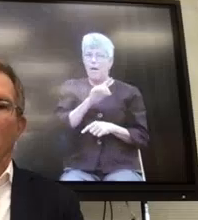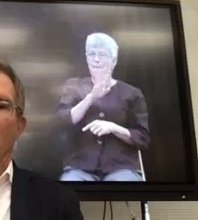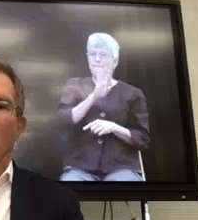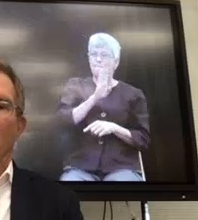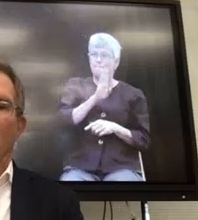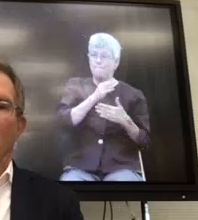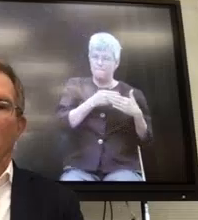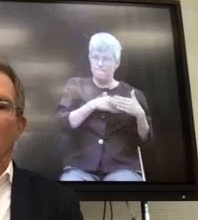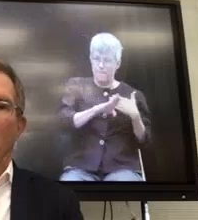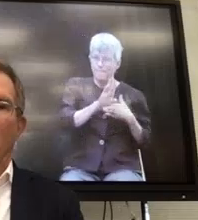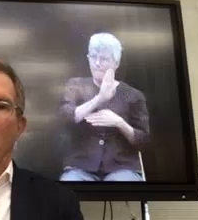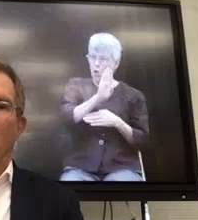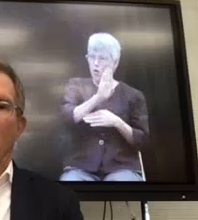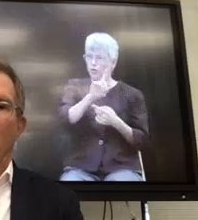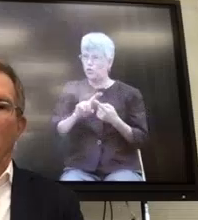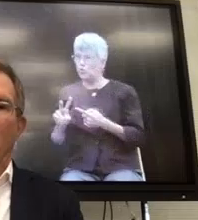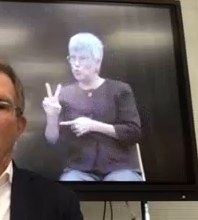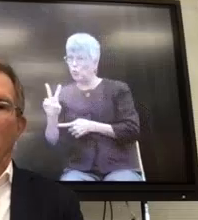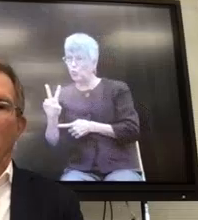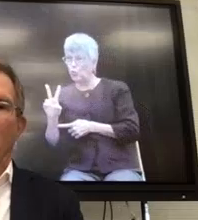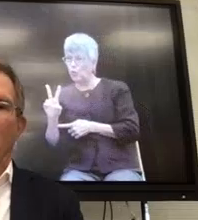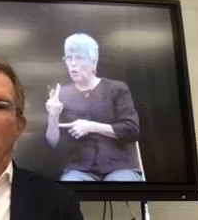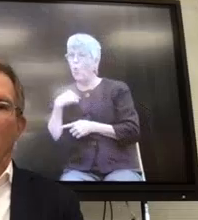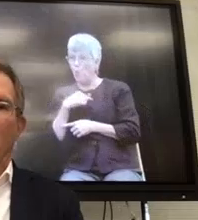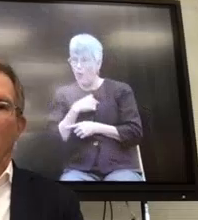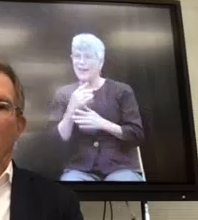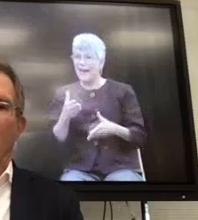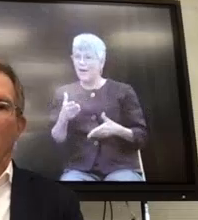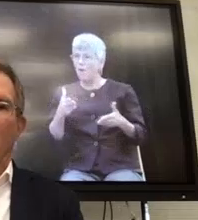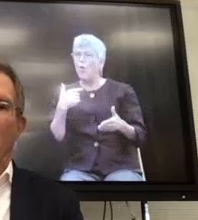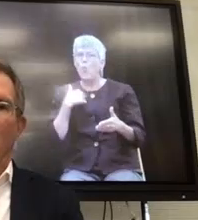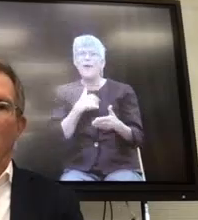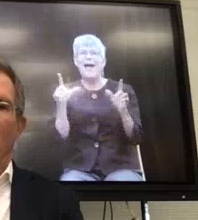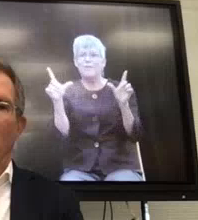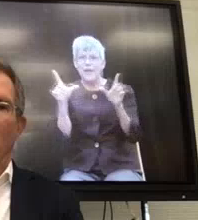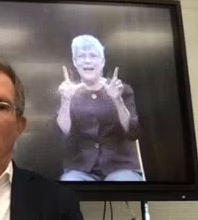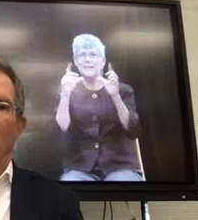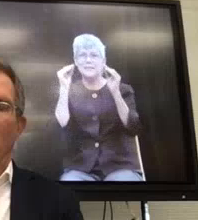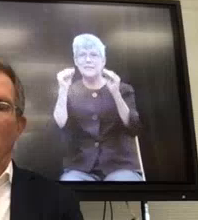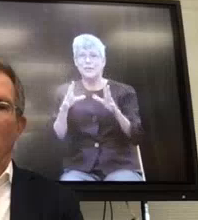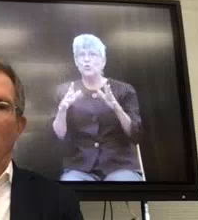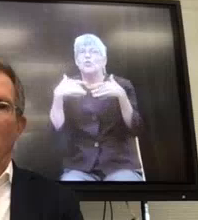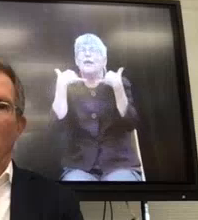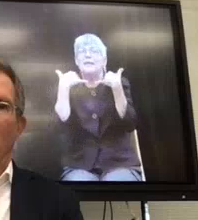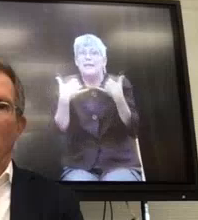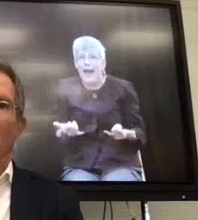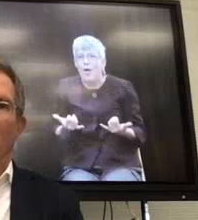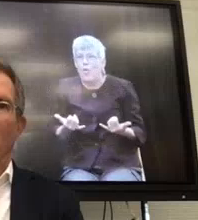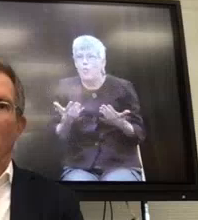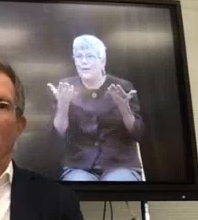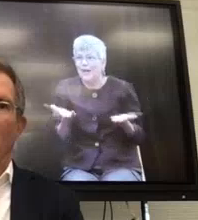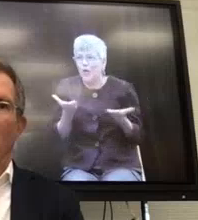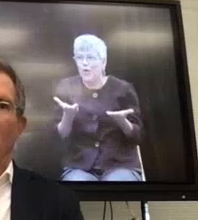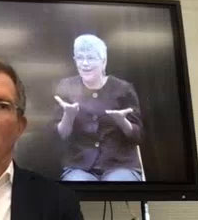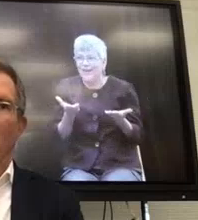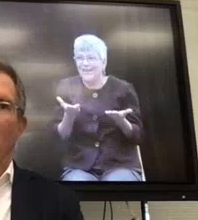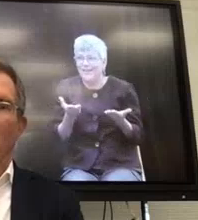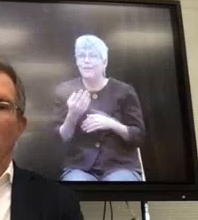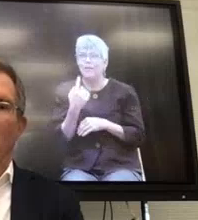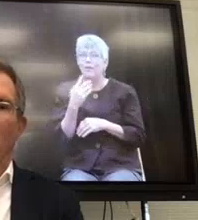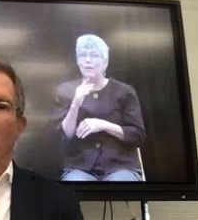offer so much more. Just like Dr. Todd said, we have licensed teachers now. One of the problems